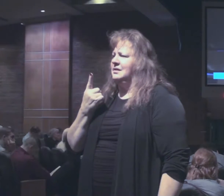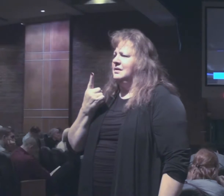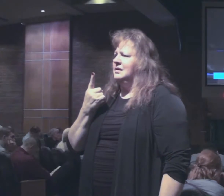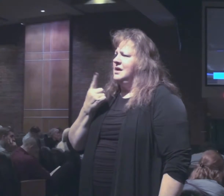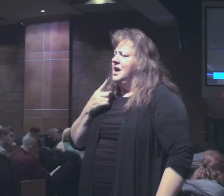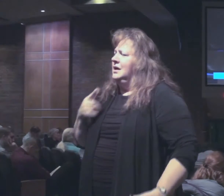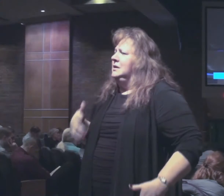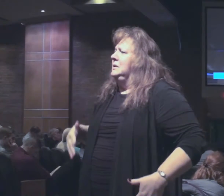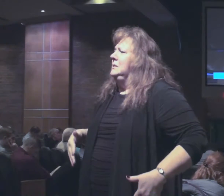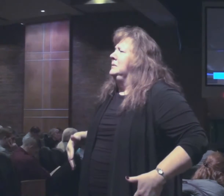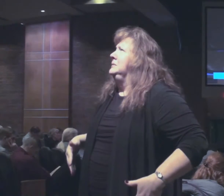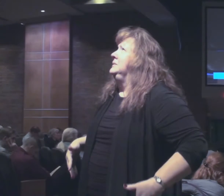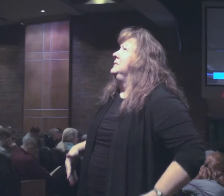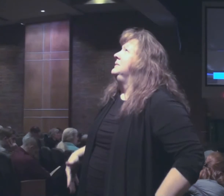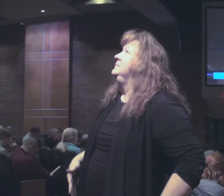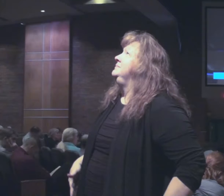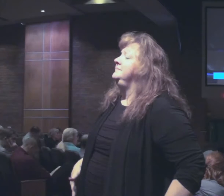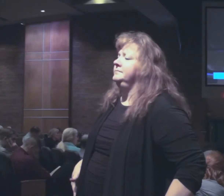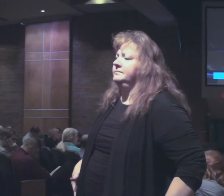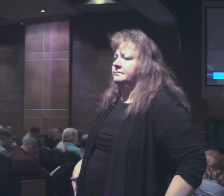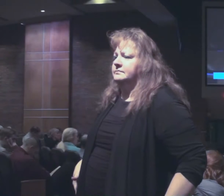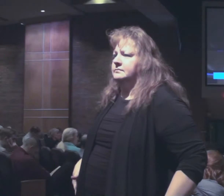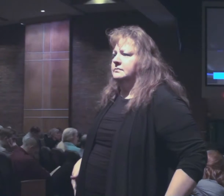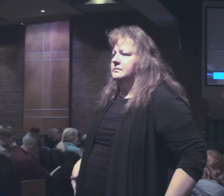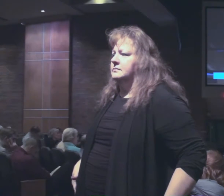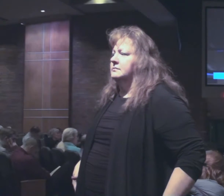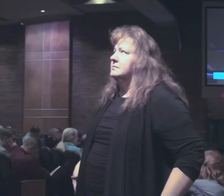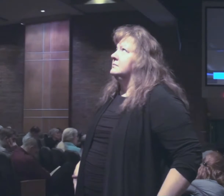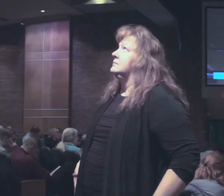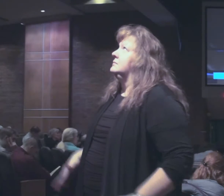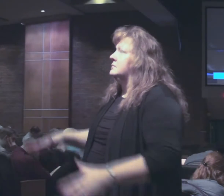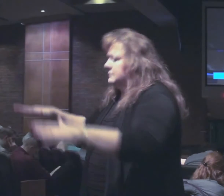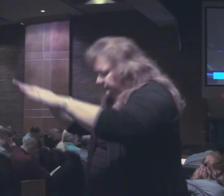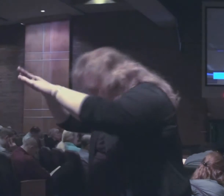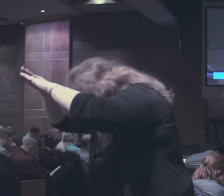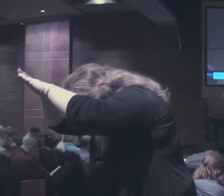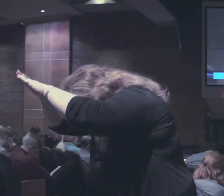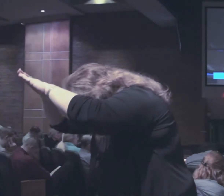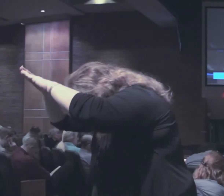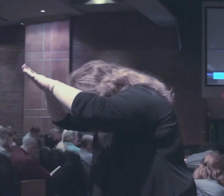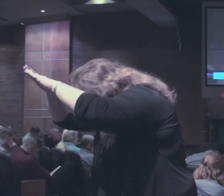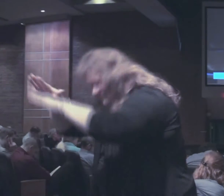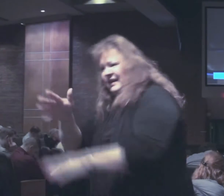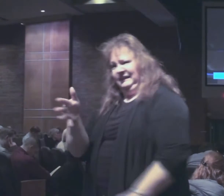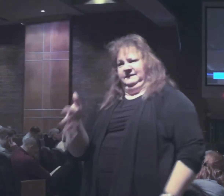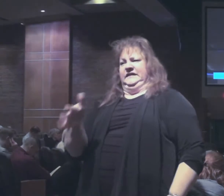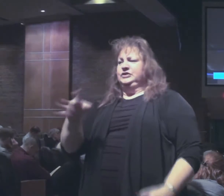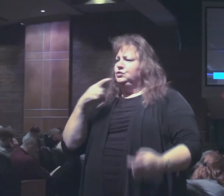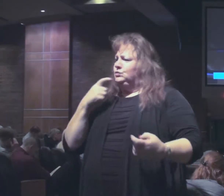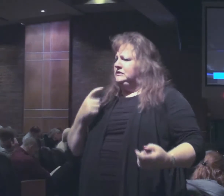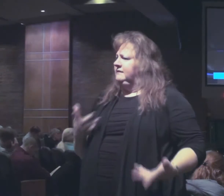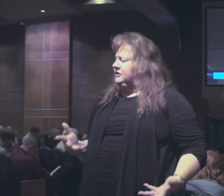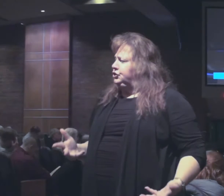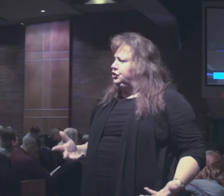and tremble in fear before the living God. Stop their